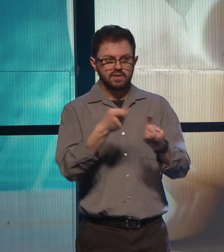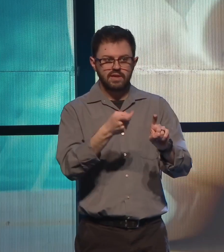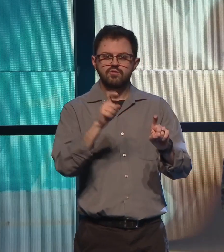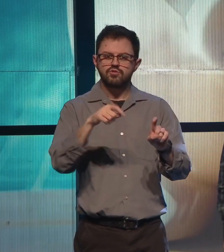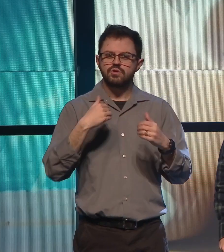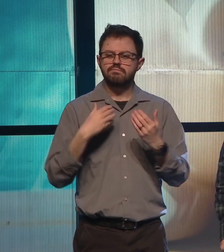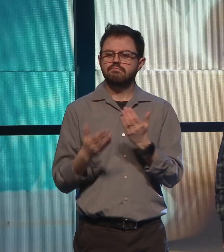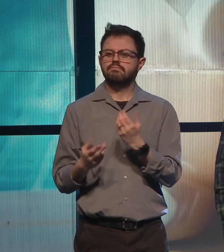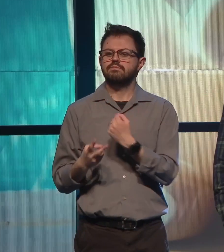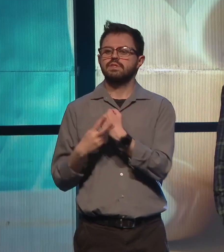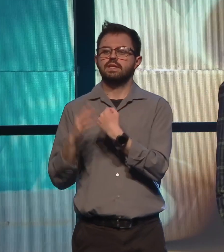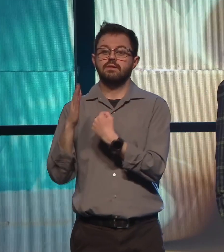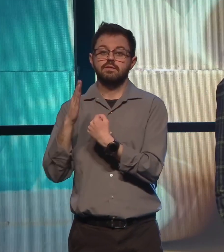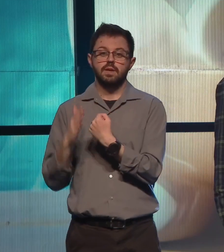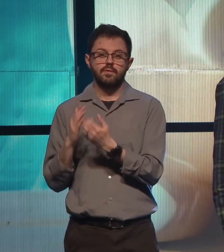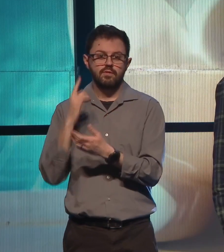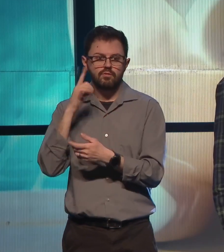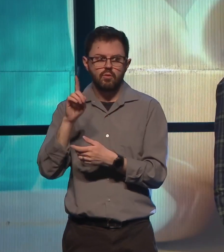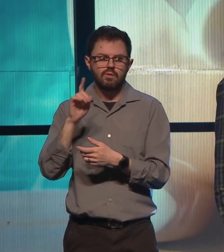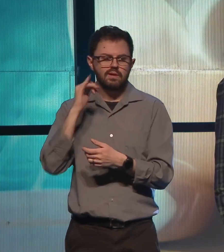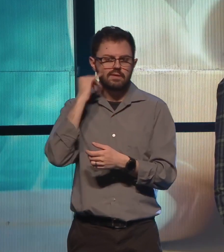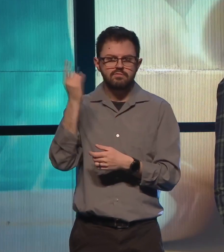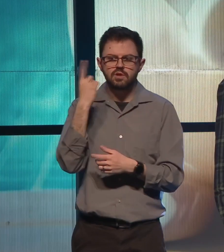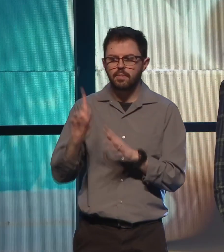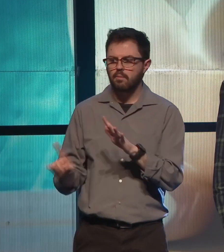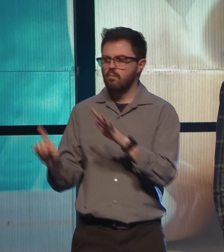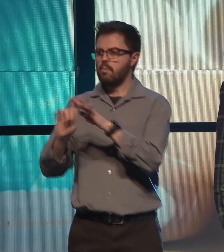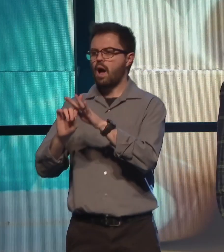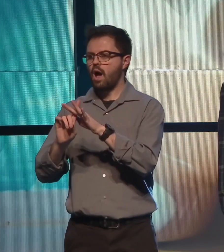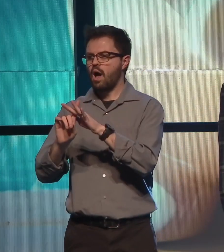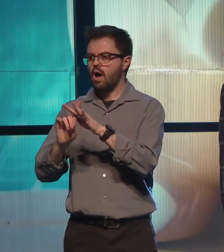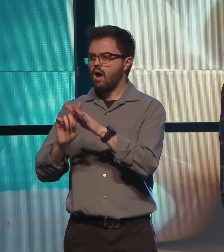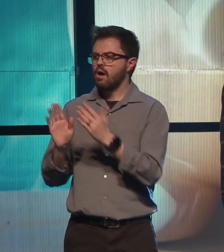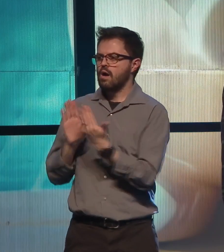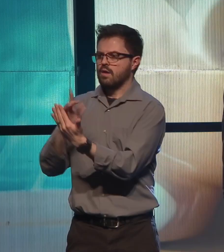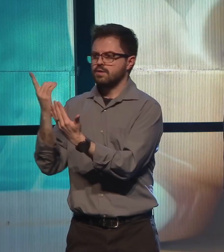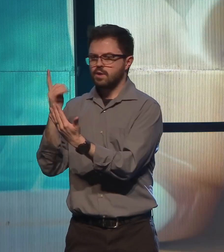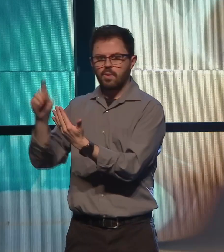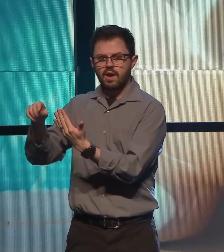need, you can financially help them. Does that make sense?